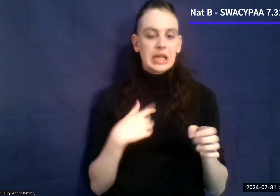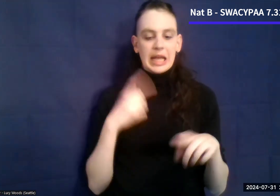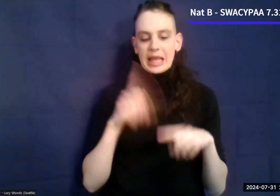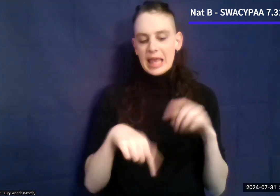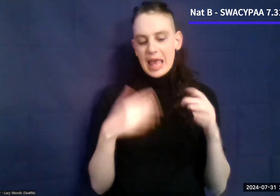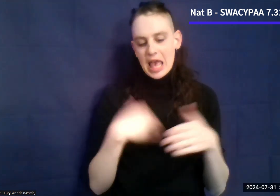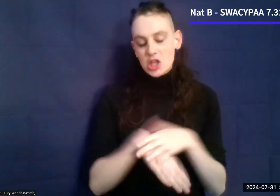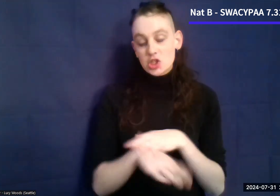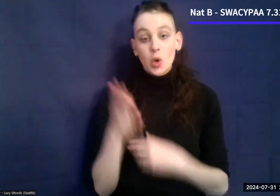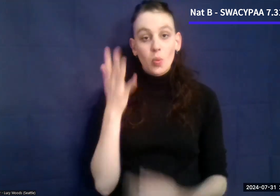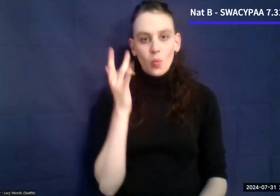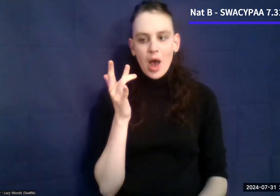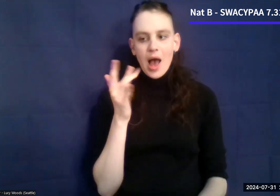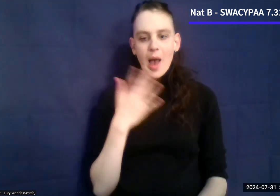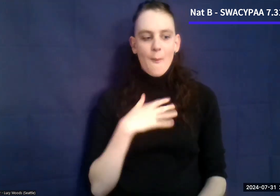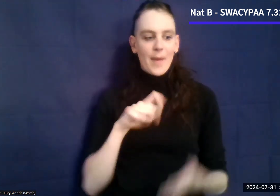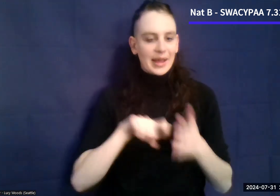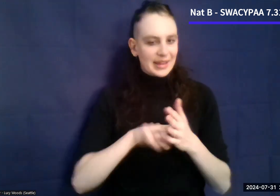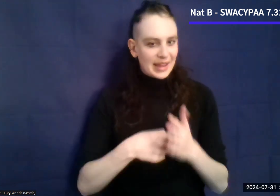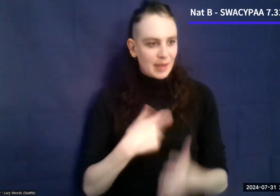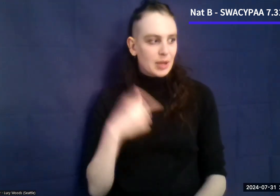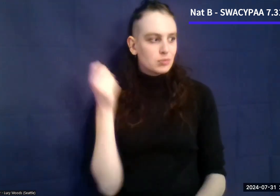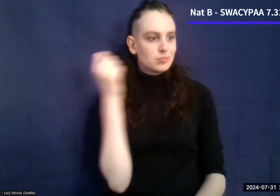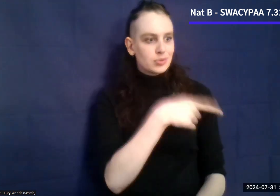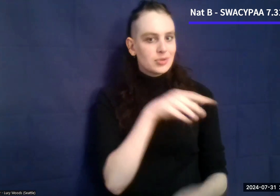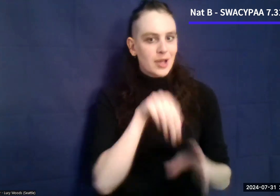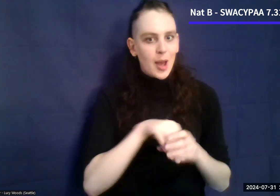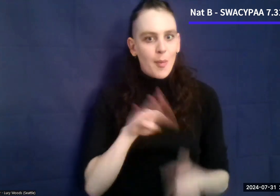my keys were still at that bush. So